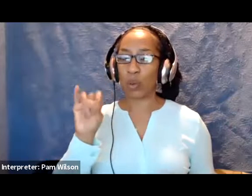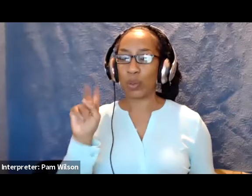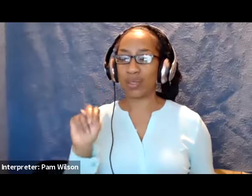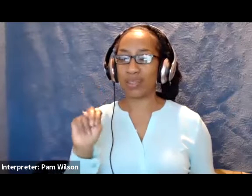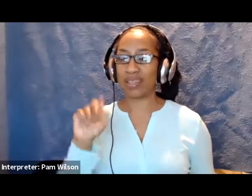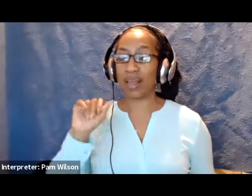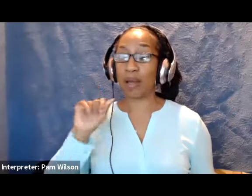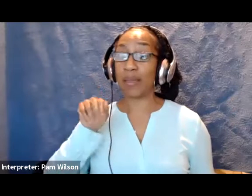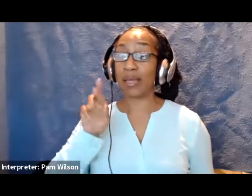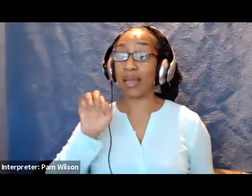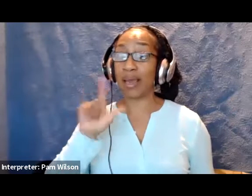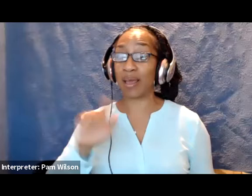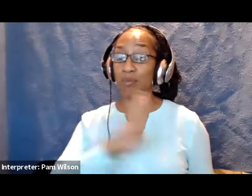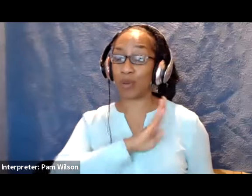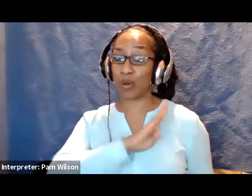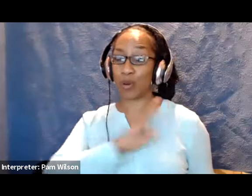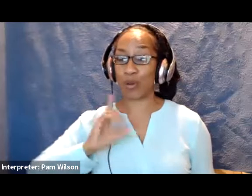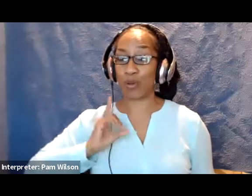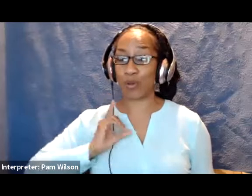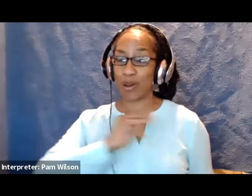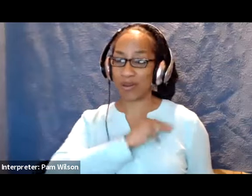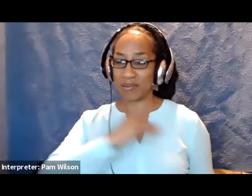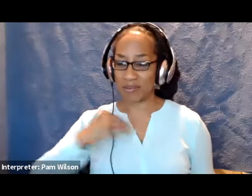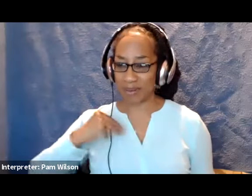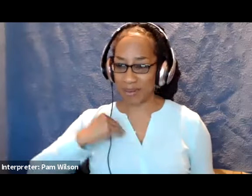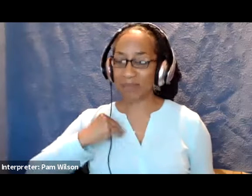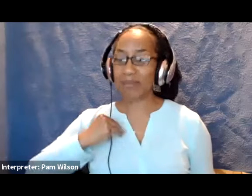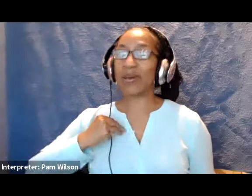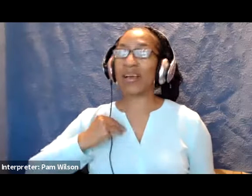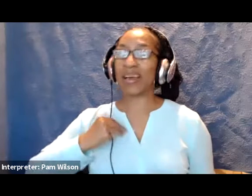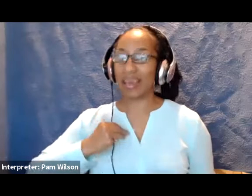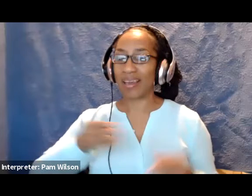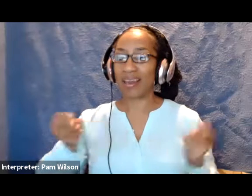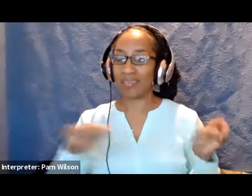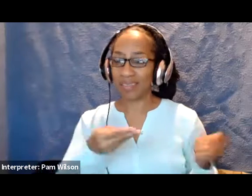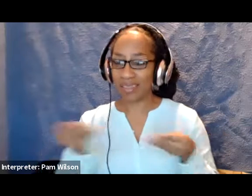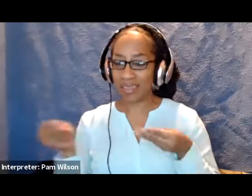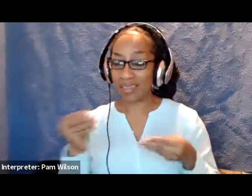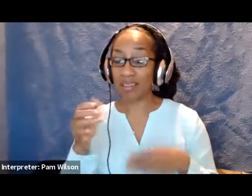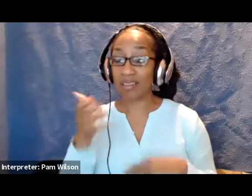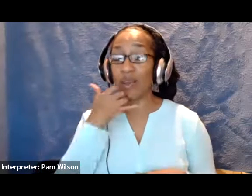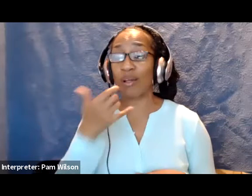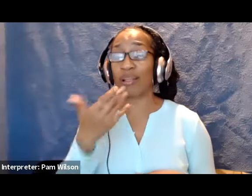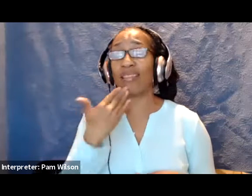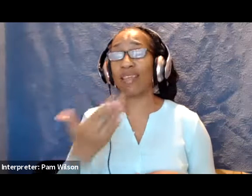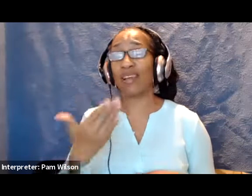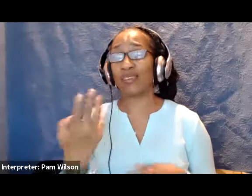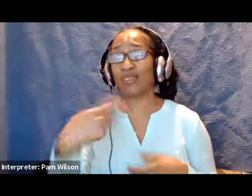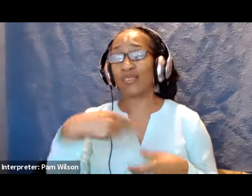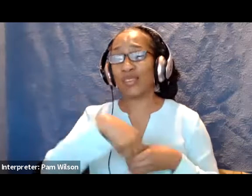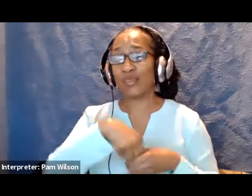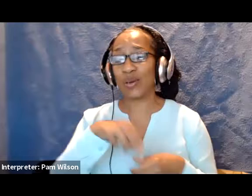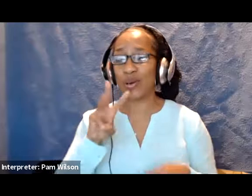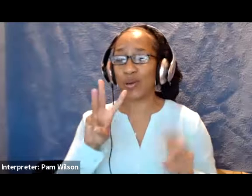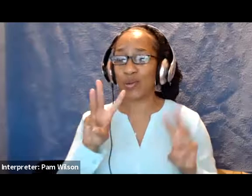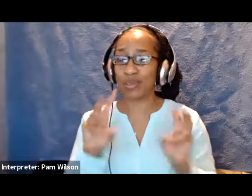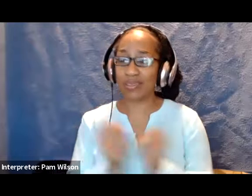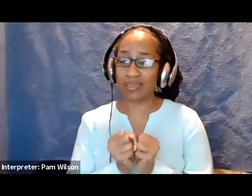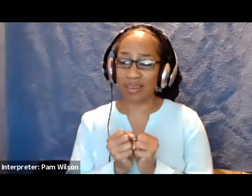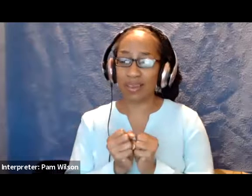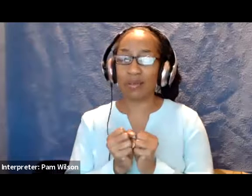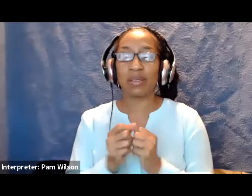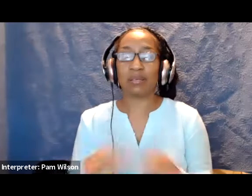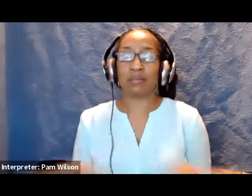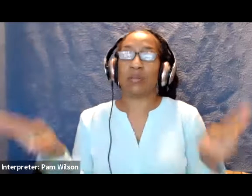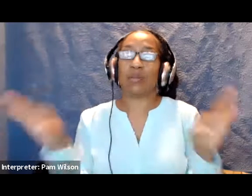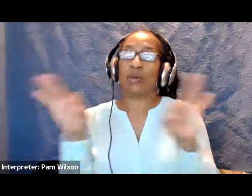facilitator of today's call. Thanks for joining us for this workshop. Very timely, an overview of supports and tools